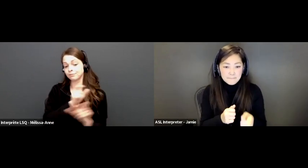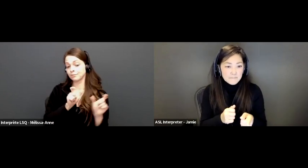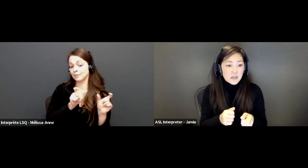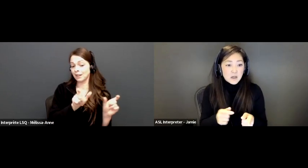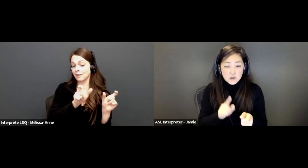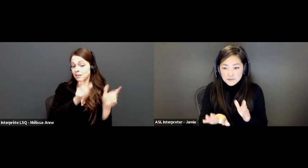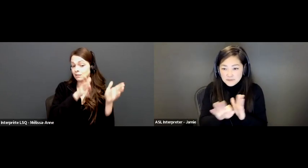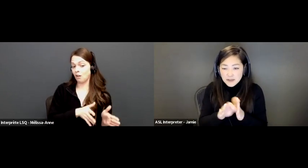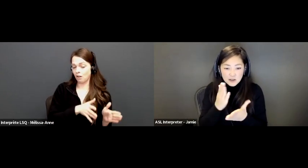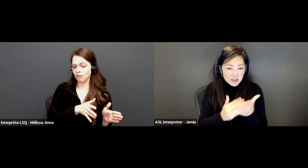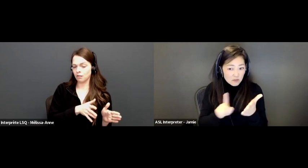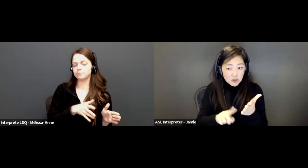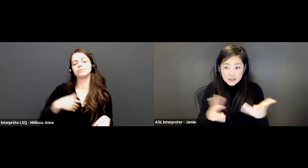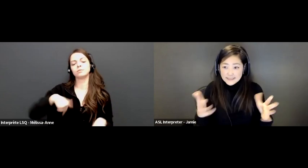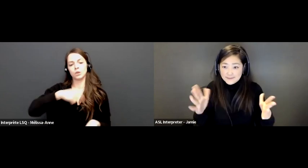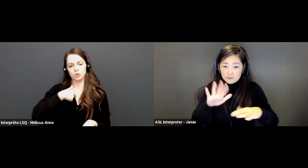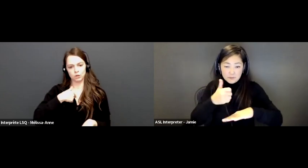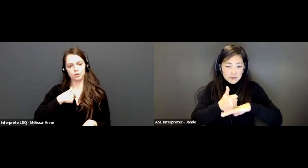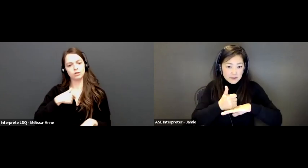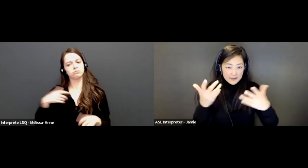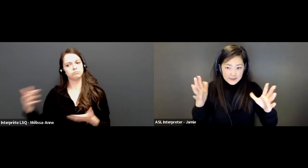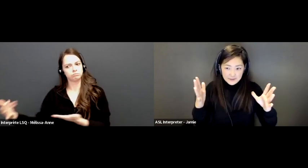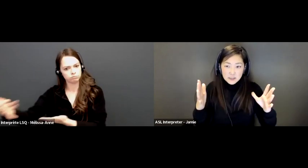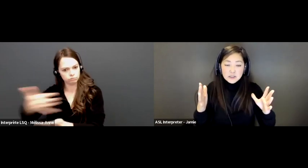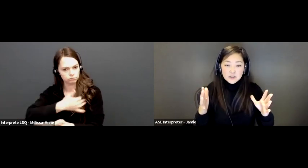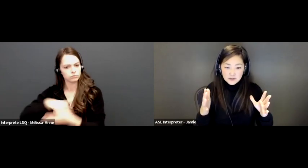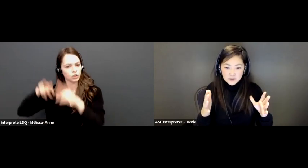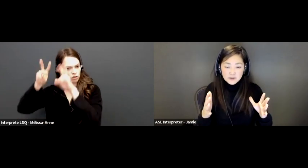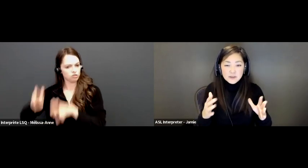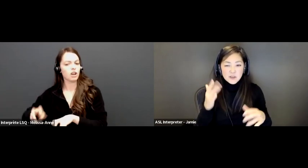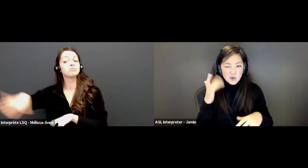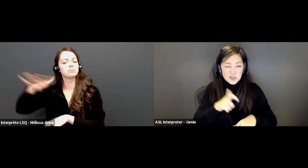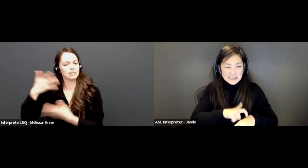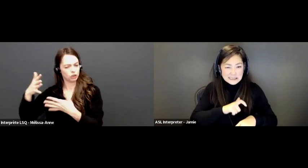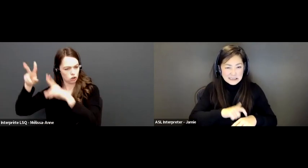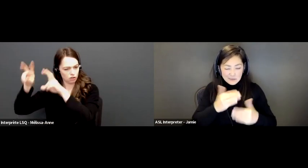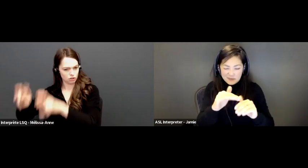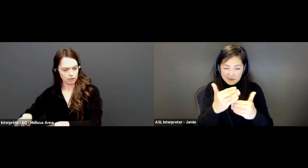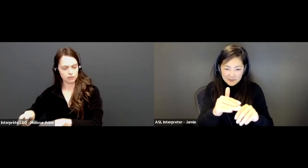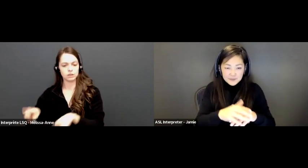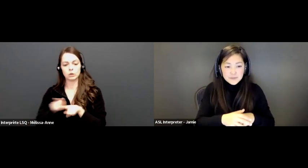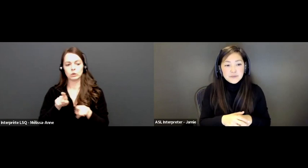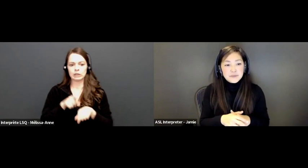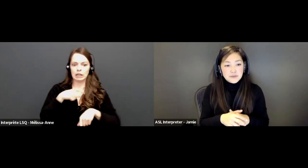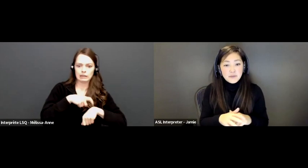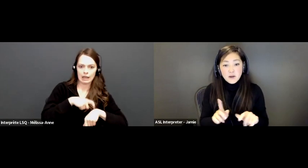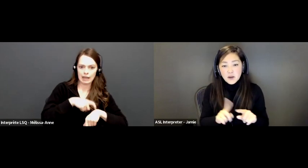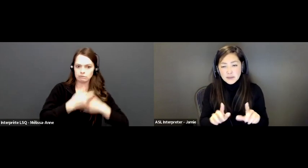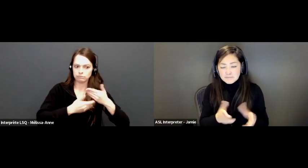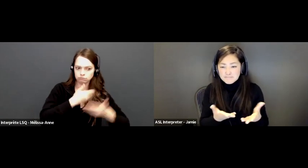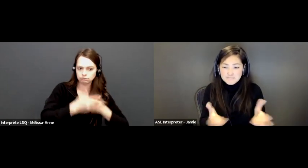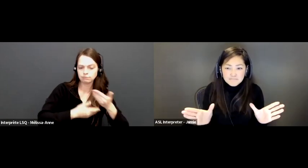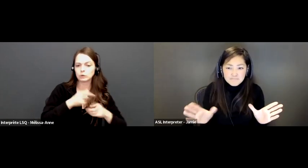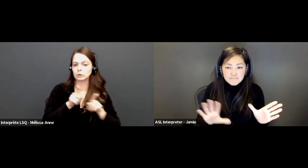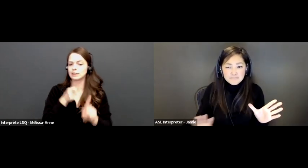some research that was already taking place in the interest of time and in the interest of impact. But broadly speaking, there were